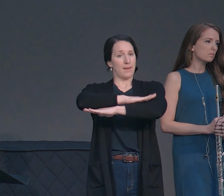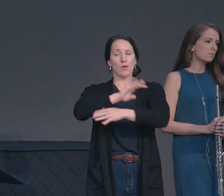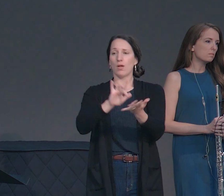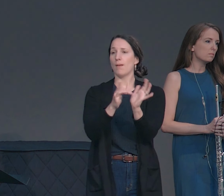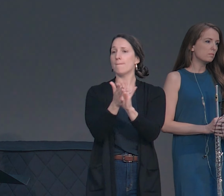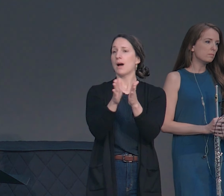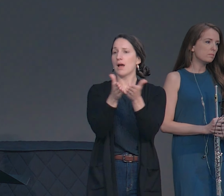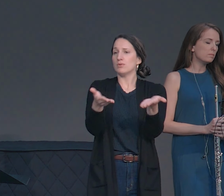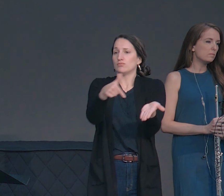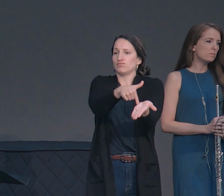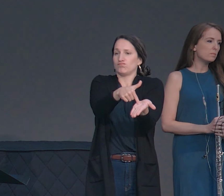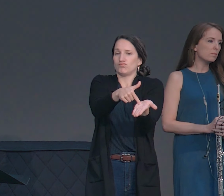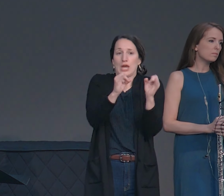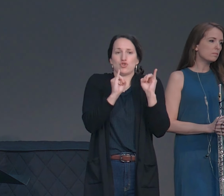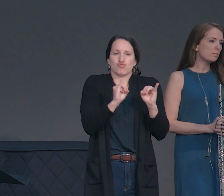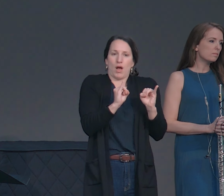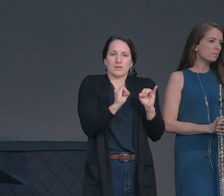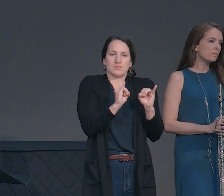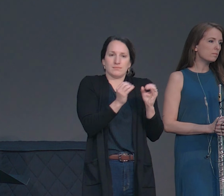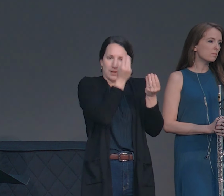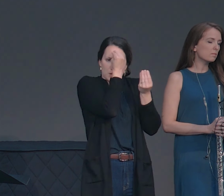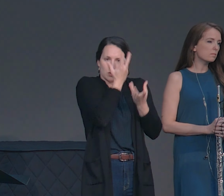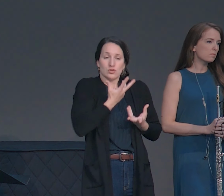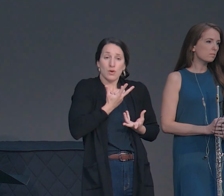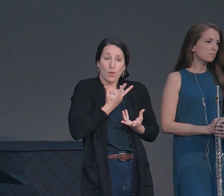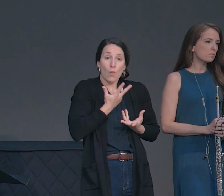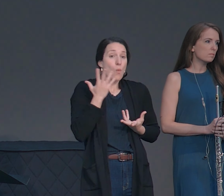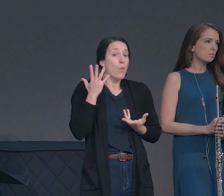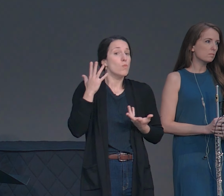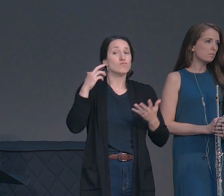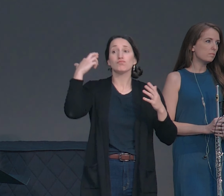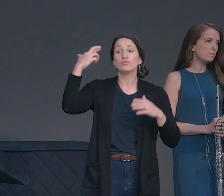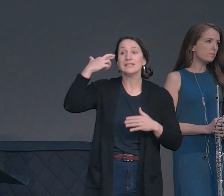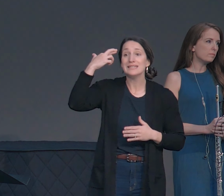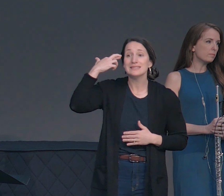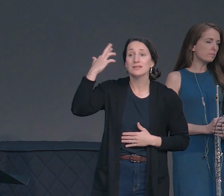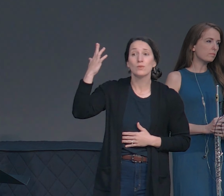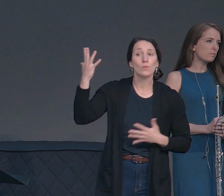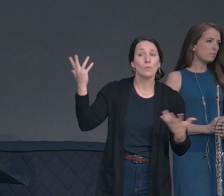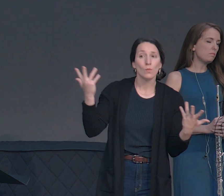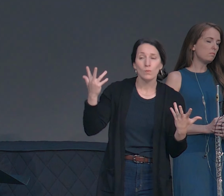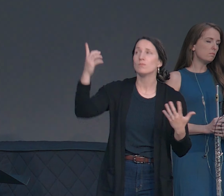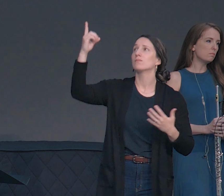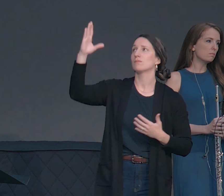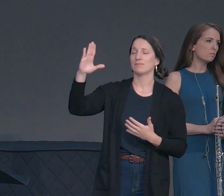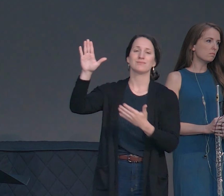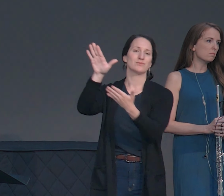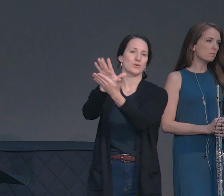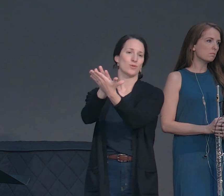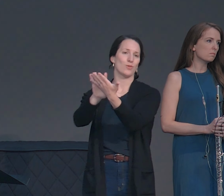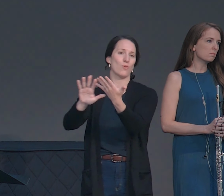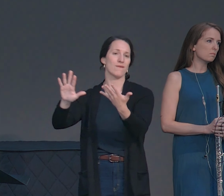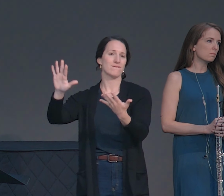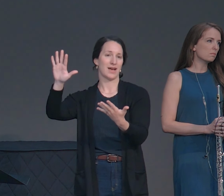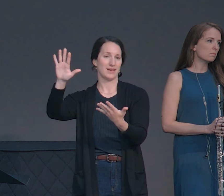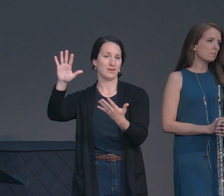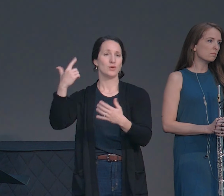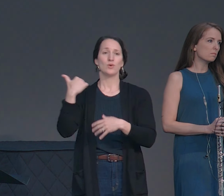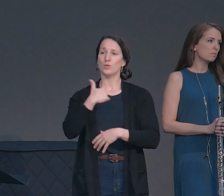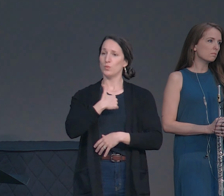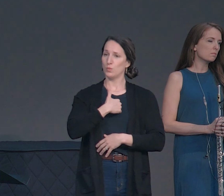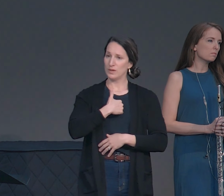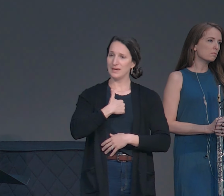Bible, so that God is glorified and so that no one who takes these elements takes them in an unworthy manner. So